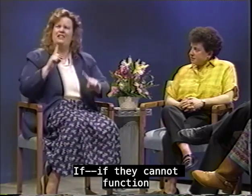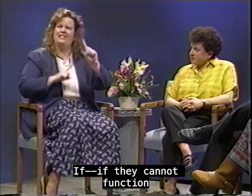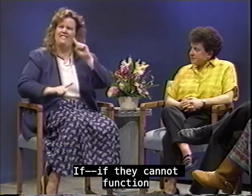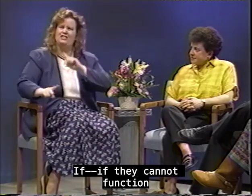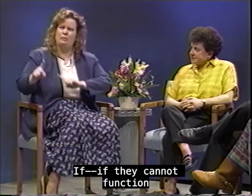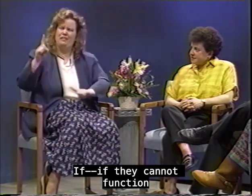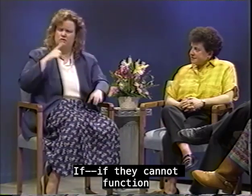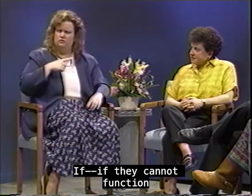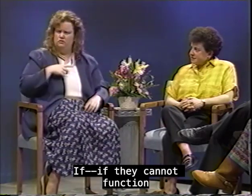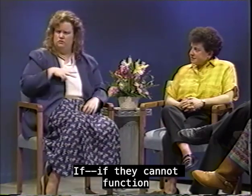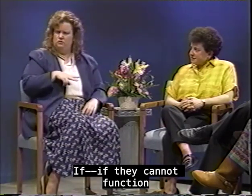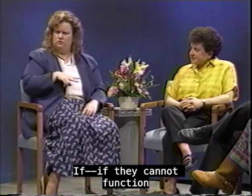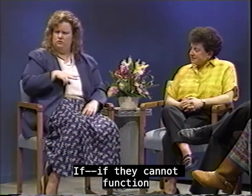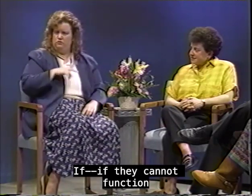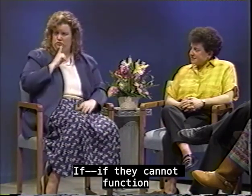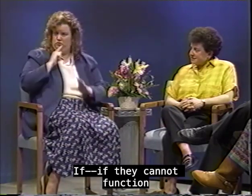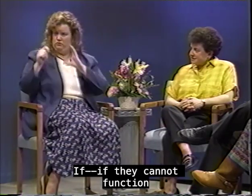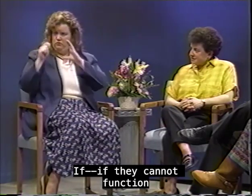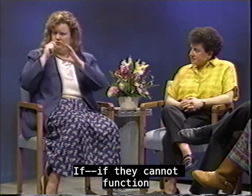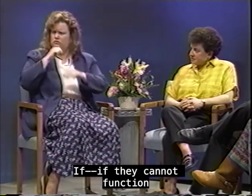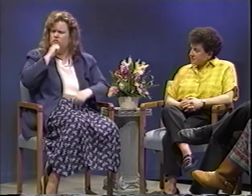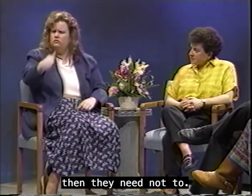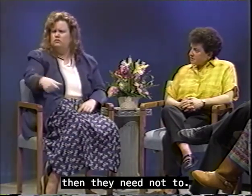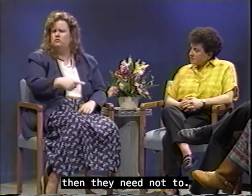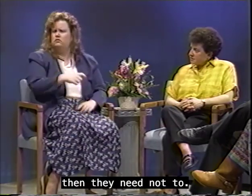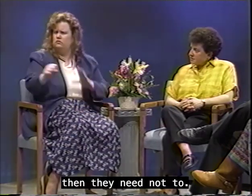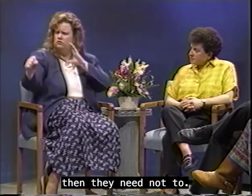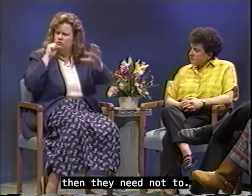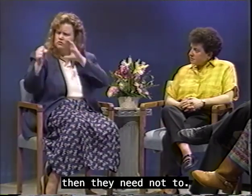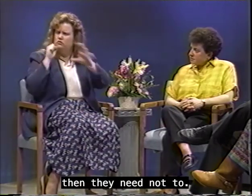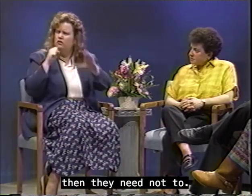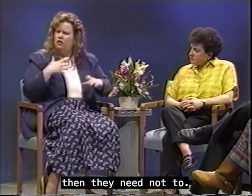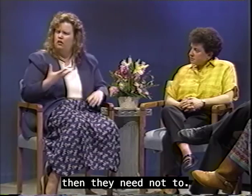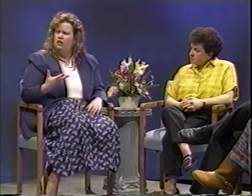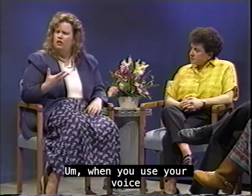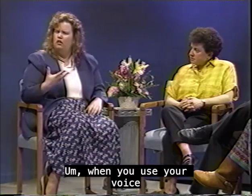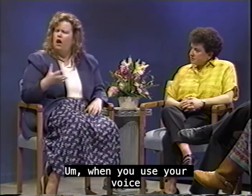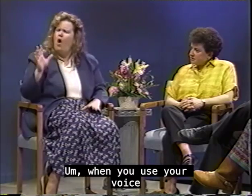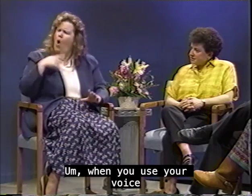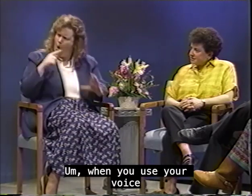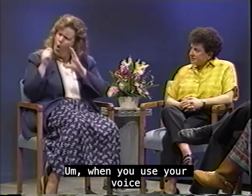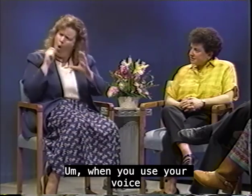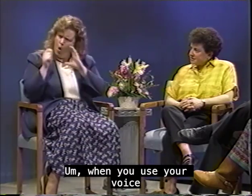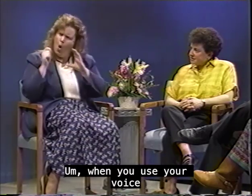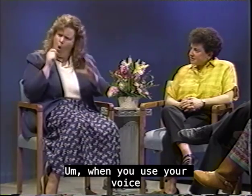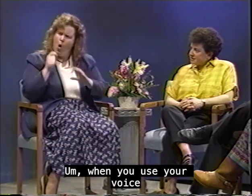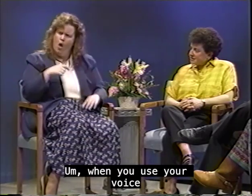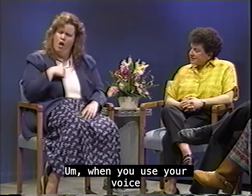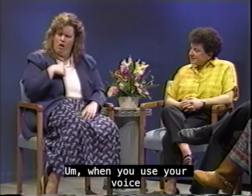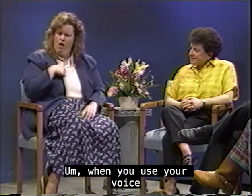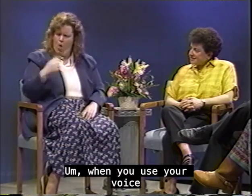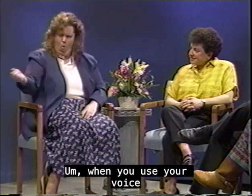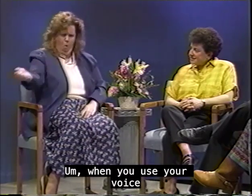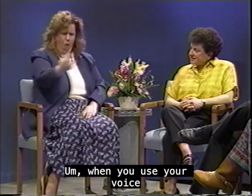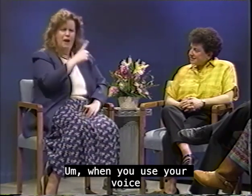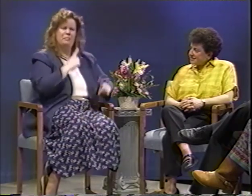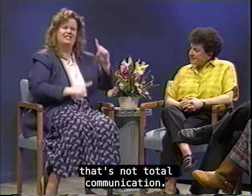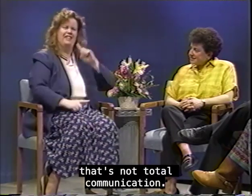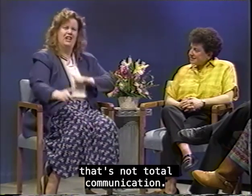cannot function in one particular mode, then they need not to. When you use your voice and you sign at the same time, that's not